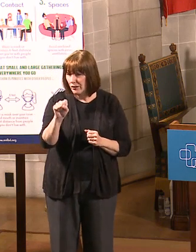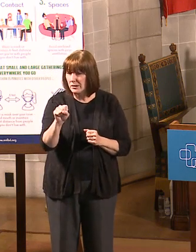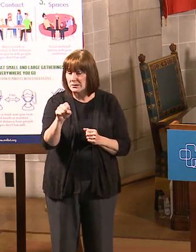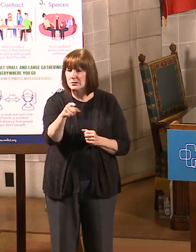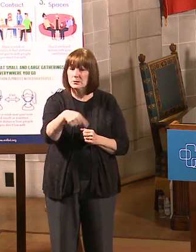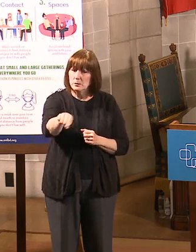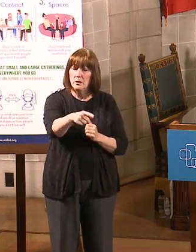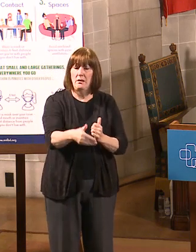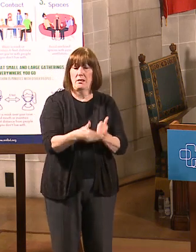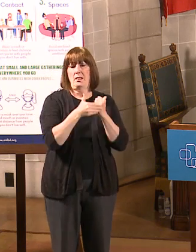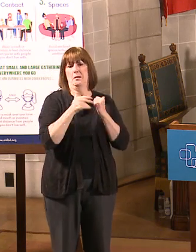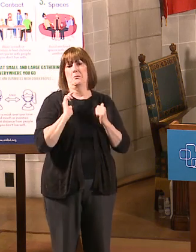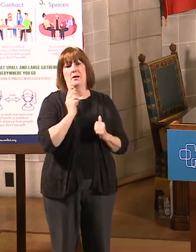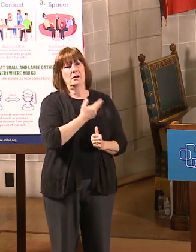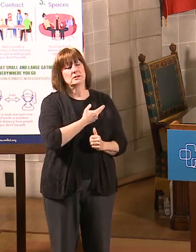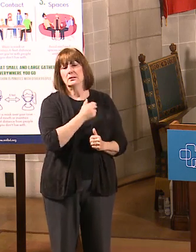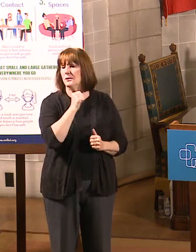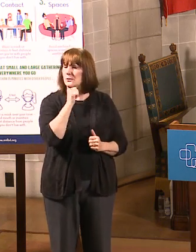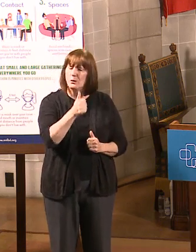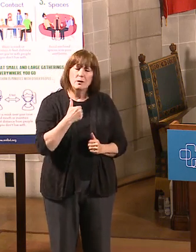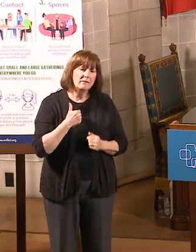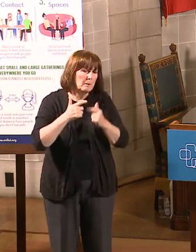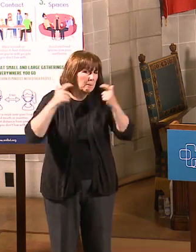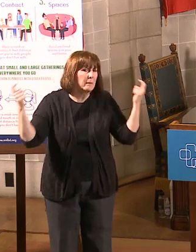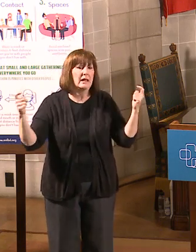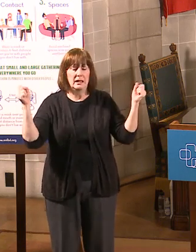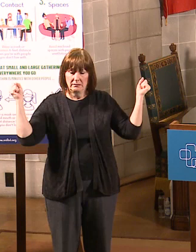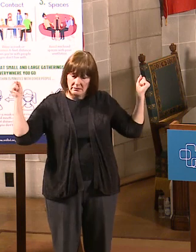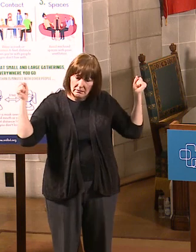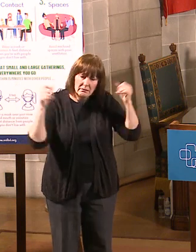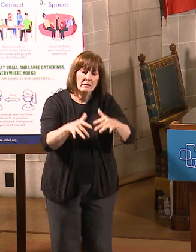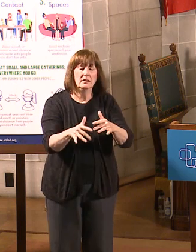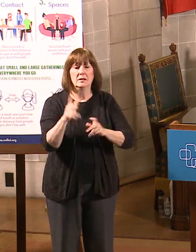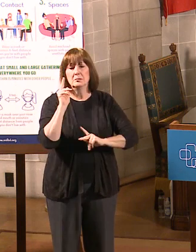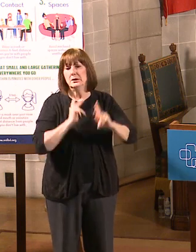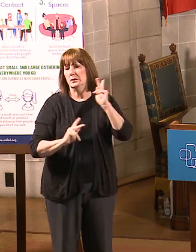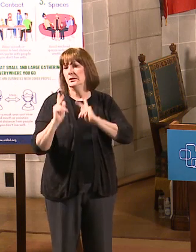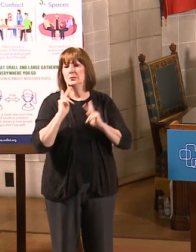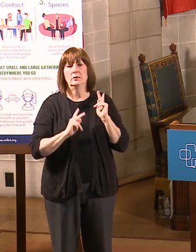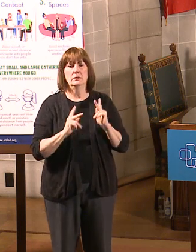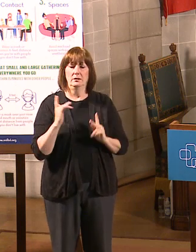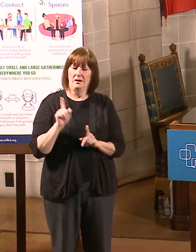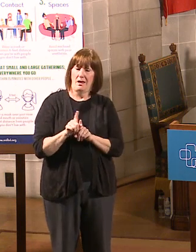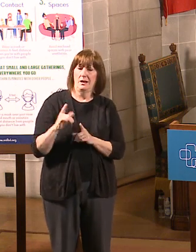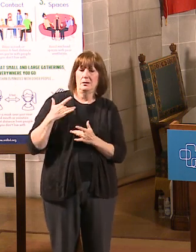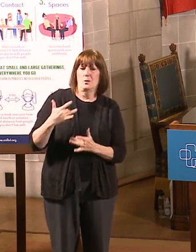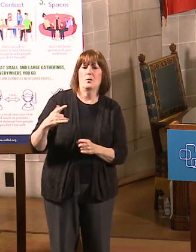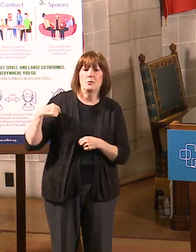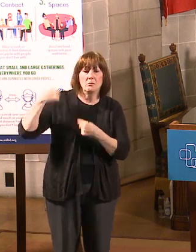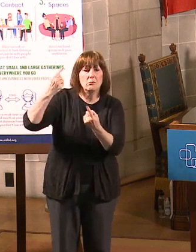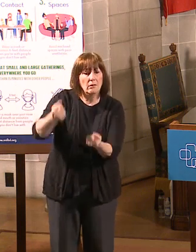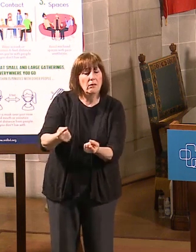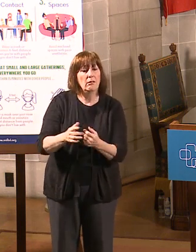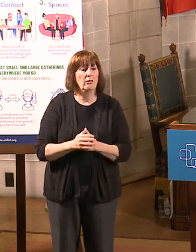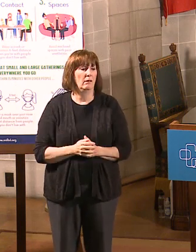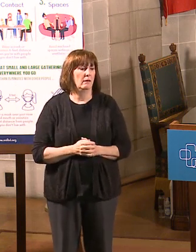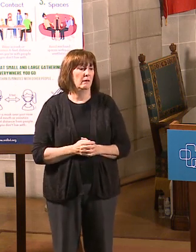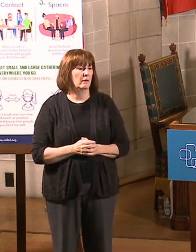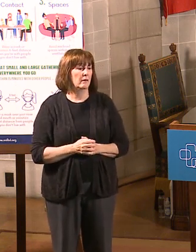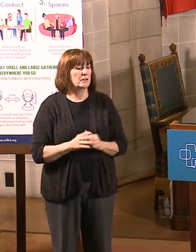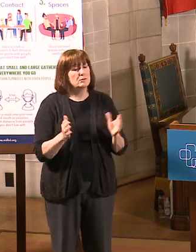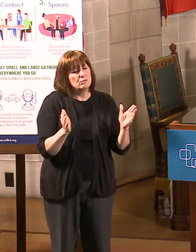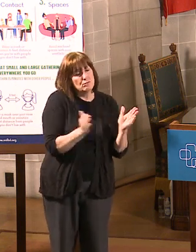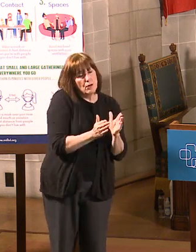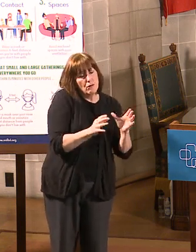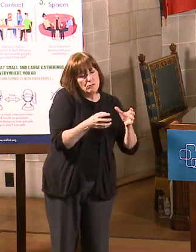spread of the virus by not having that big Thanksgiving get-together that you might normally have. But think about breaking up into smaller family groups.